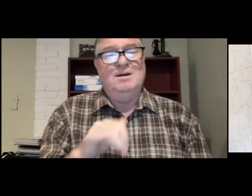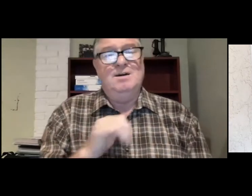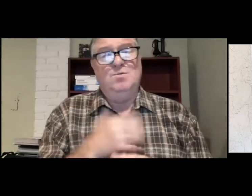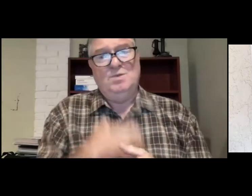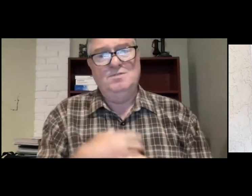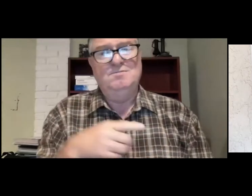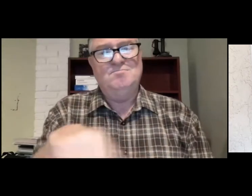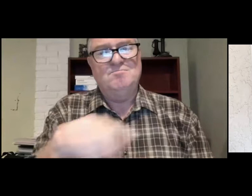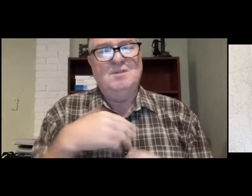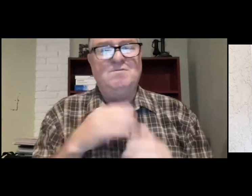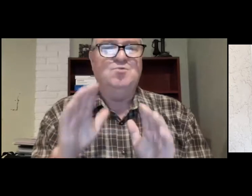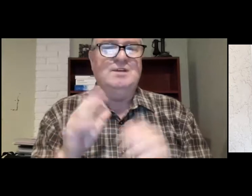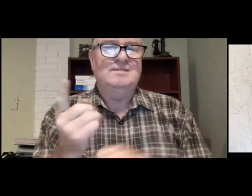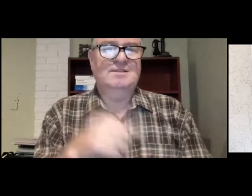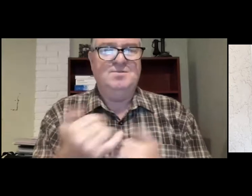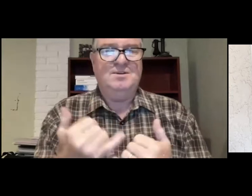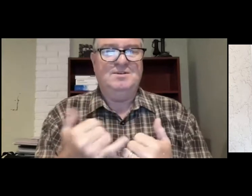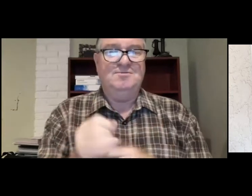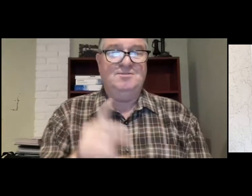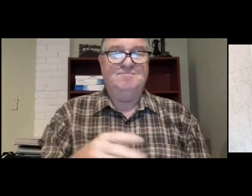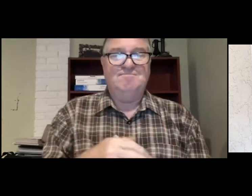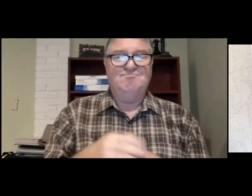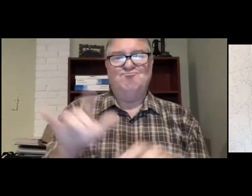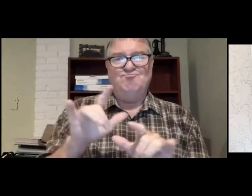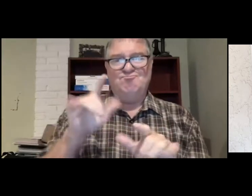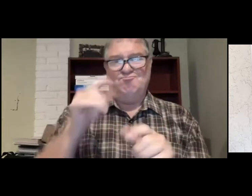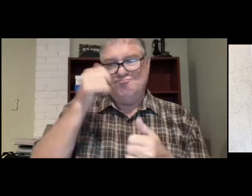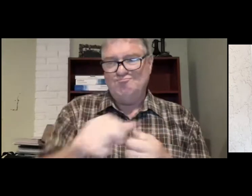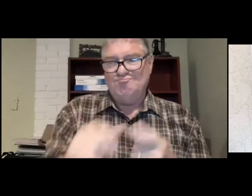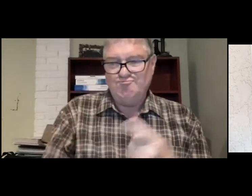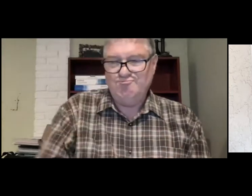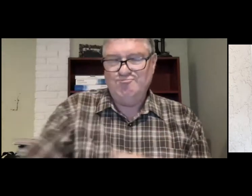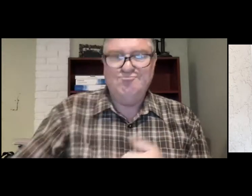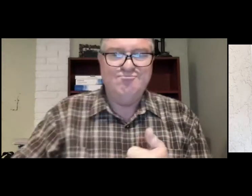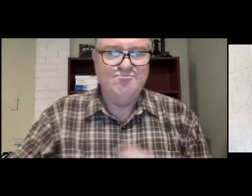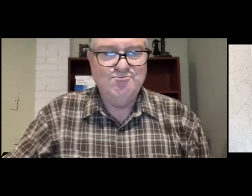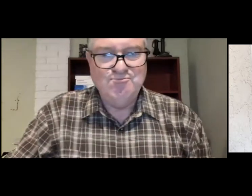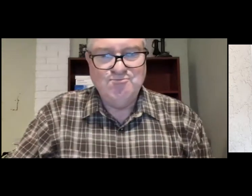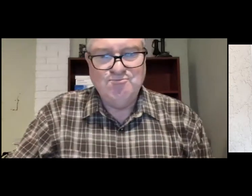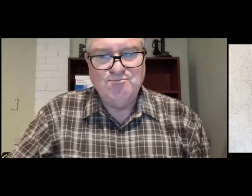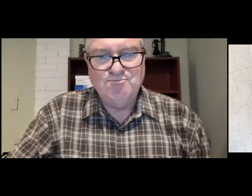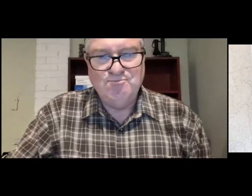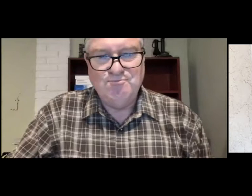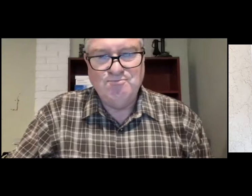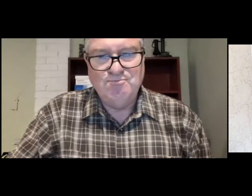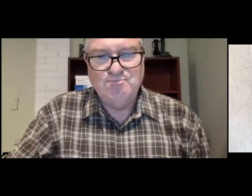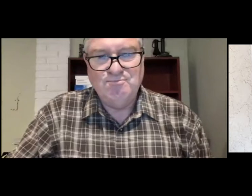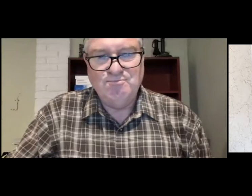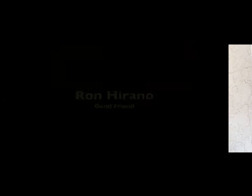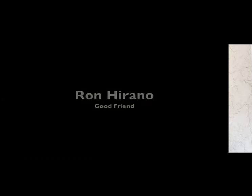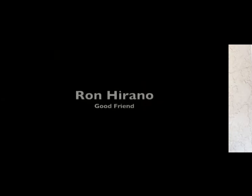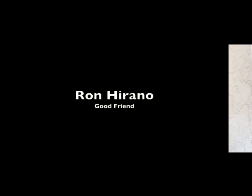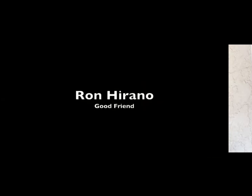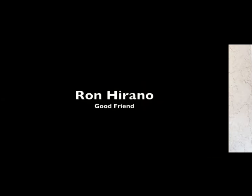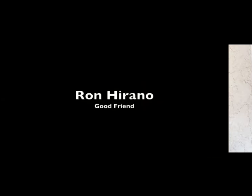Thank you for the opportunity to remember him. I wish you all have a great day now. I love you. Just remember. Thank